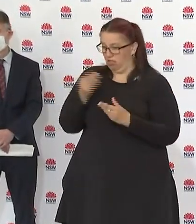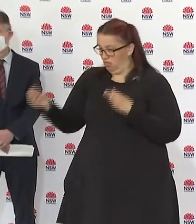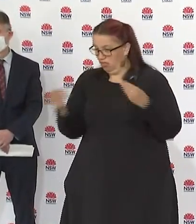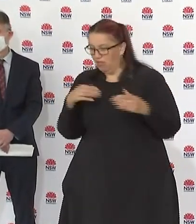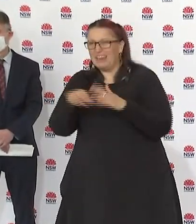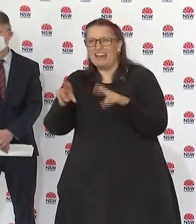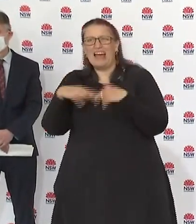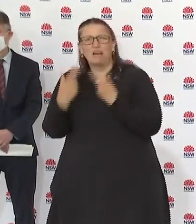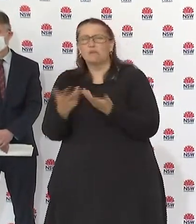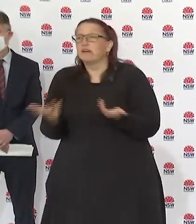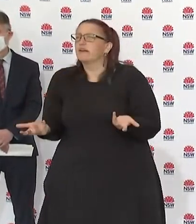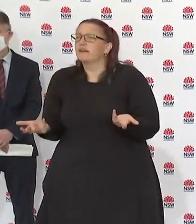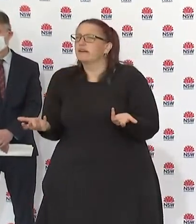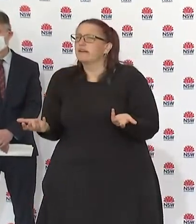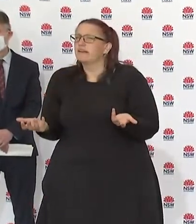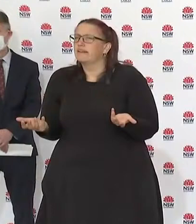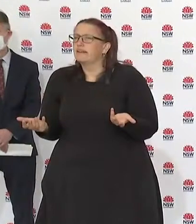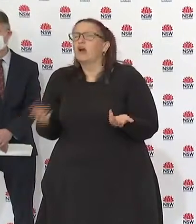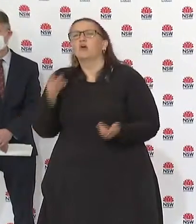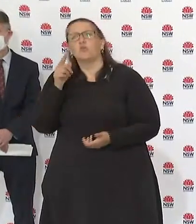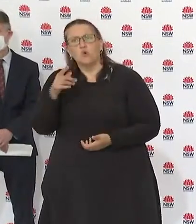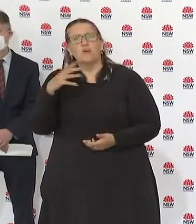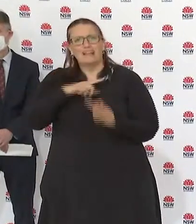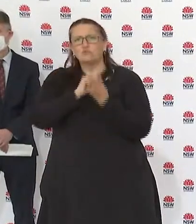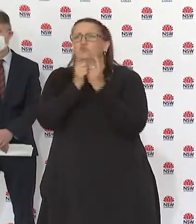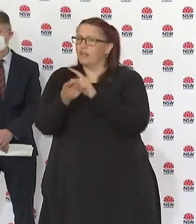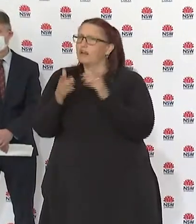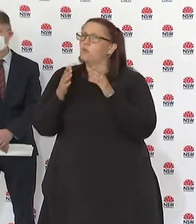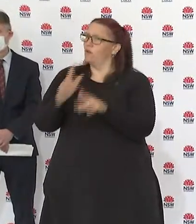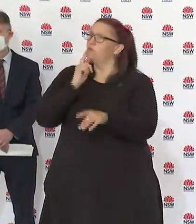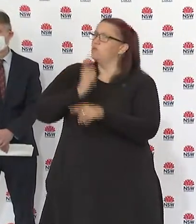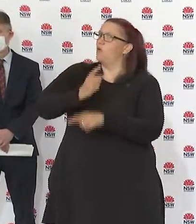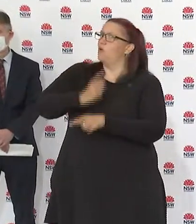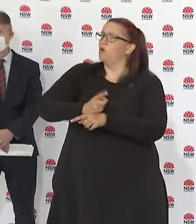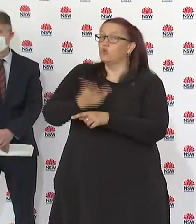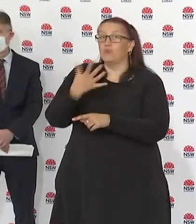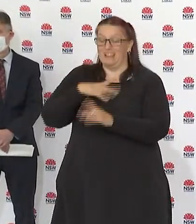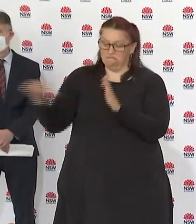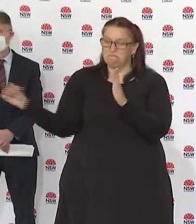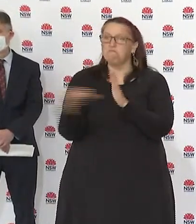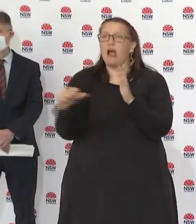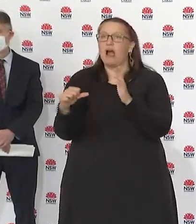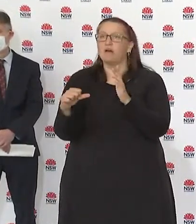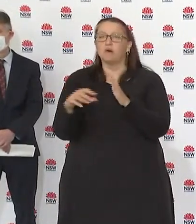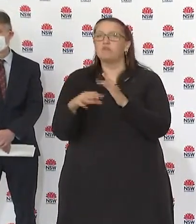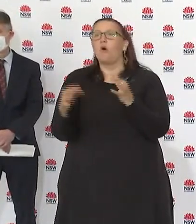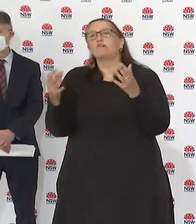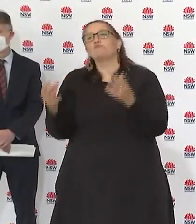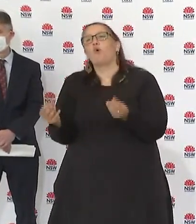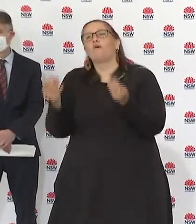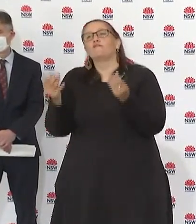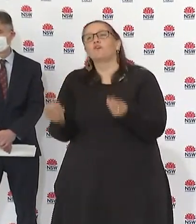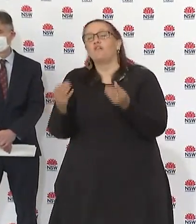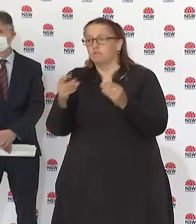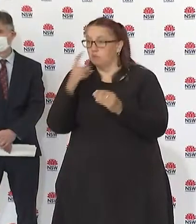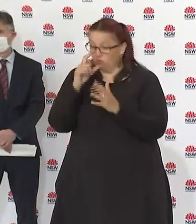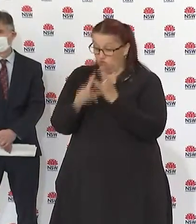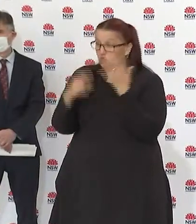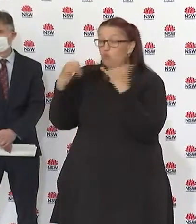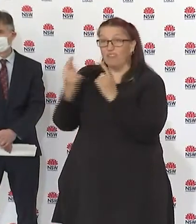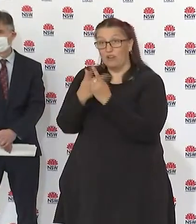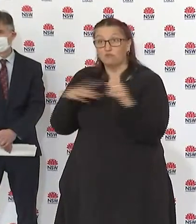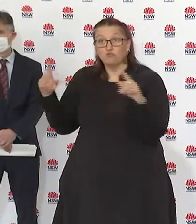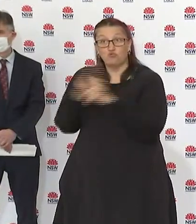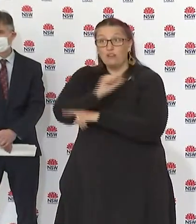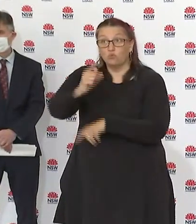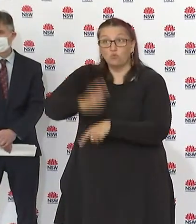households. Do you need to change your messaging to a harsher message about people doing the wrong thing? I